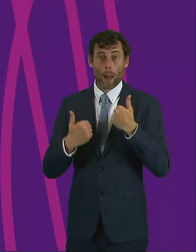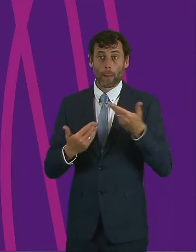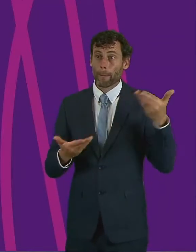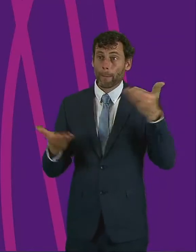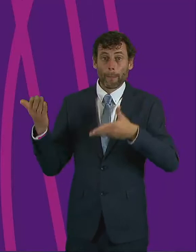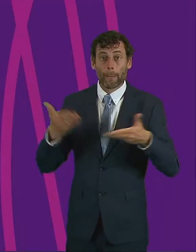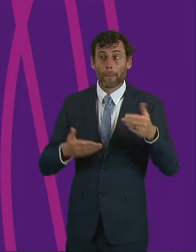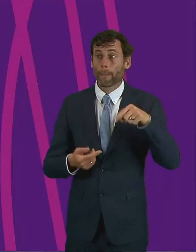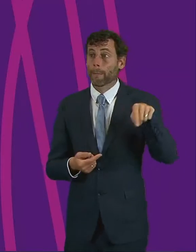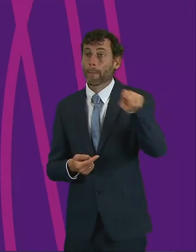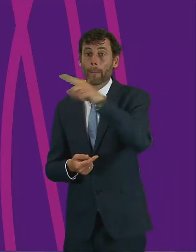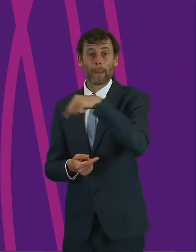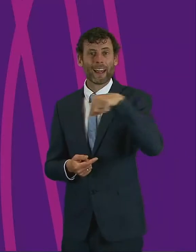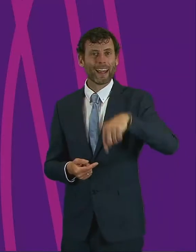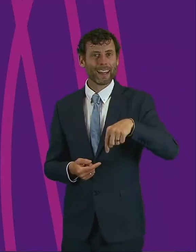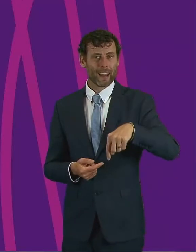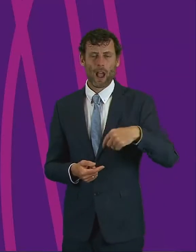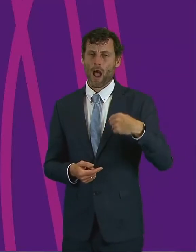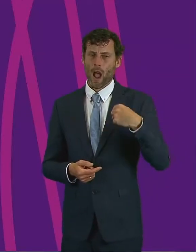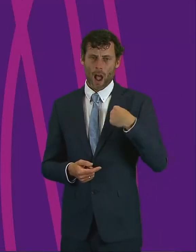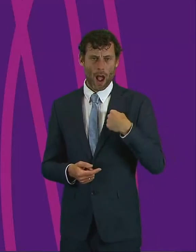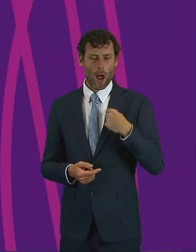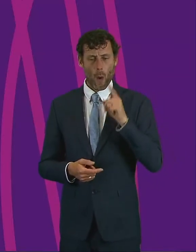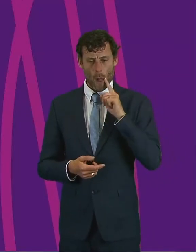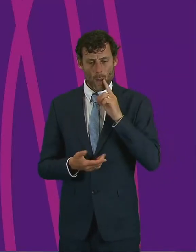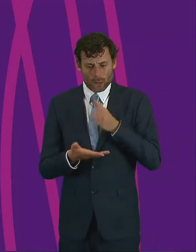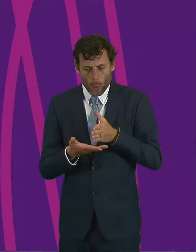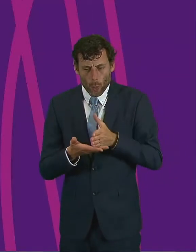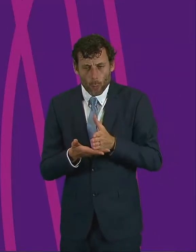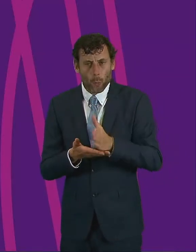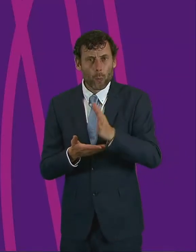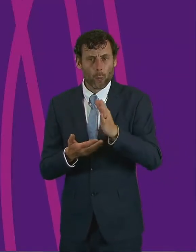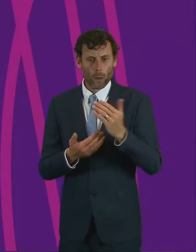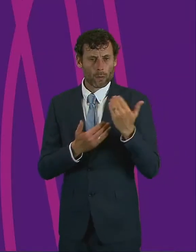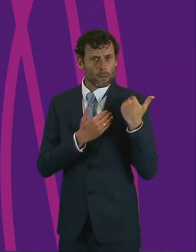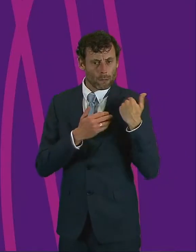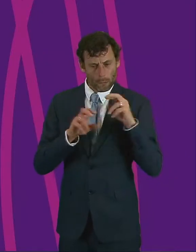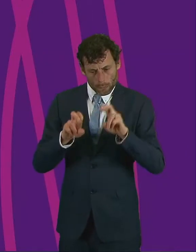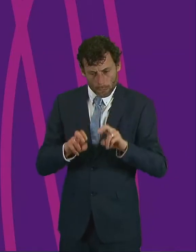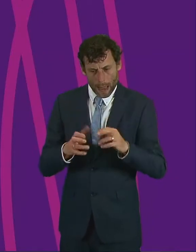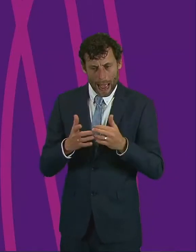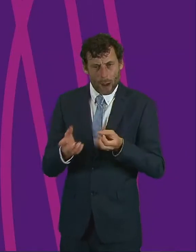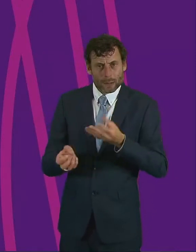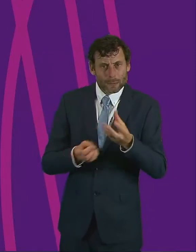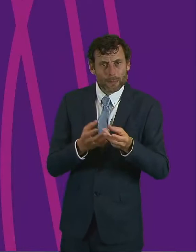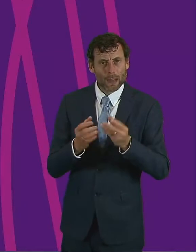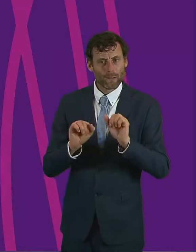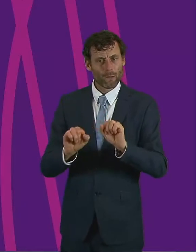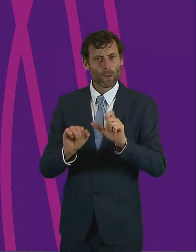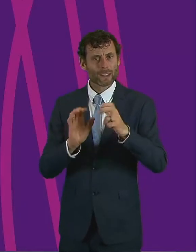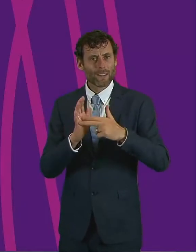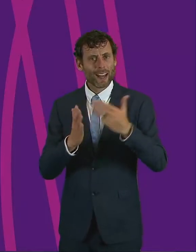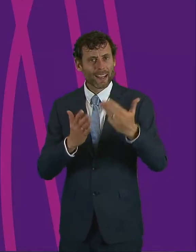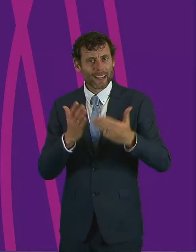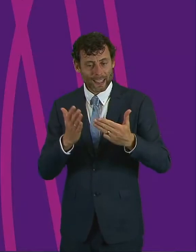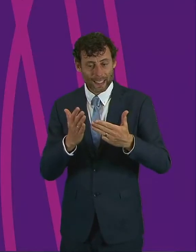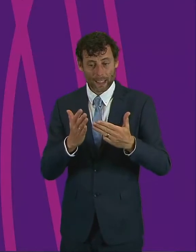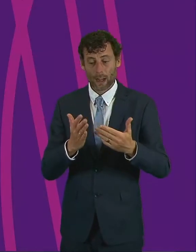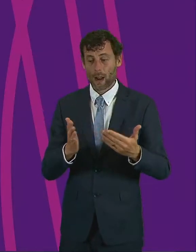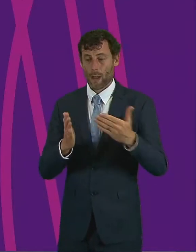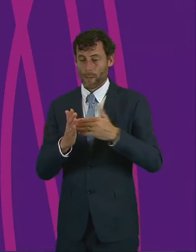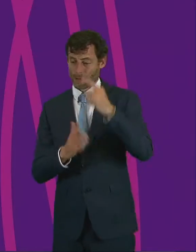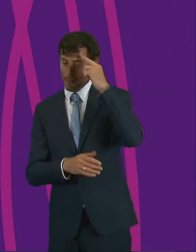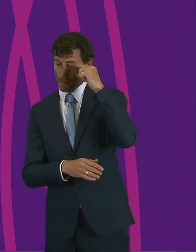to seek to engage Parliament at every step of our fiscal response to COVID-19, reflecting the Government's route map and